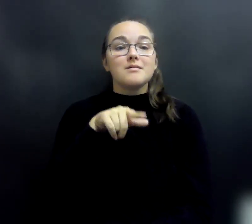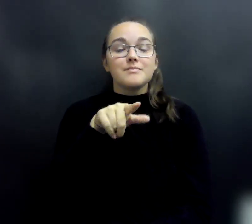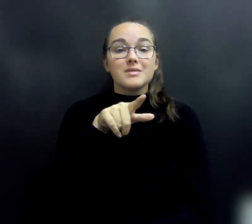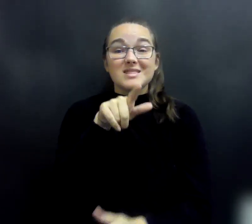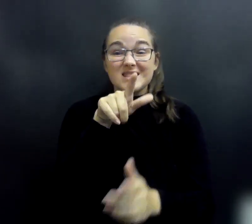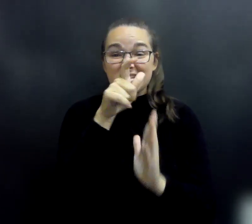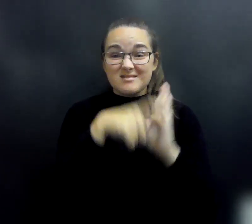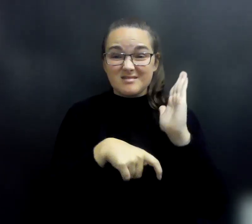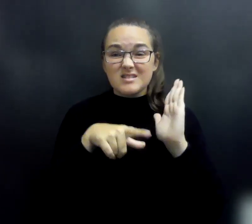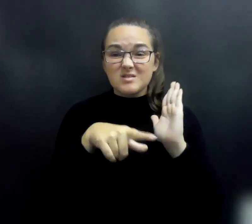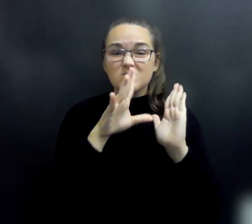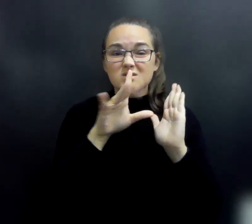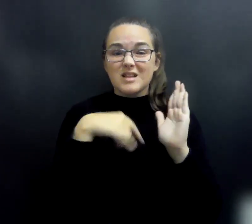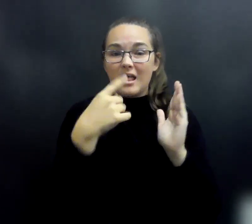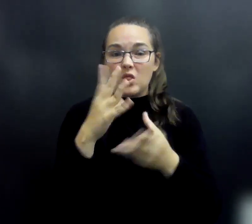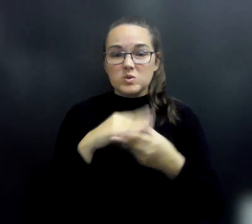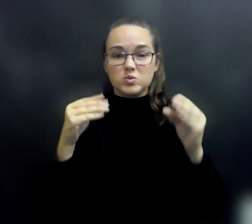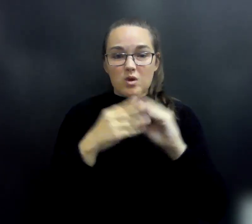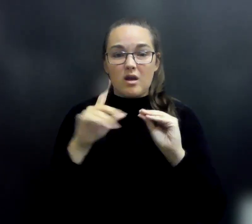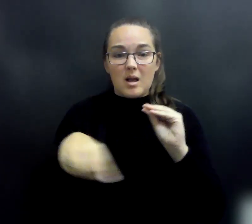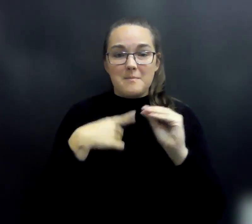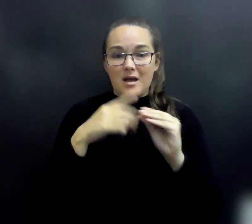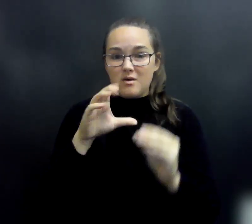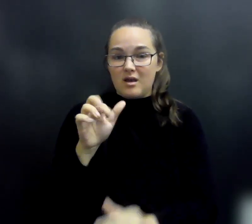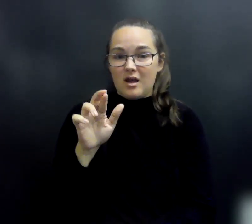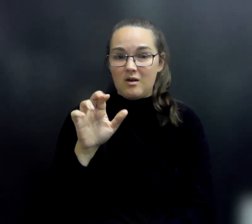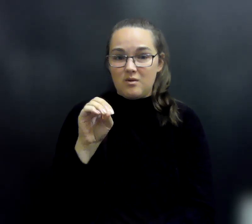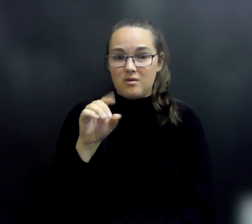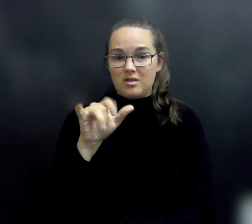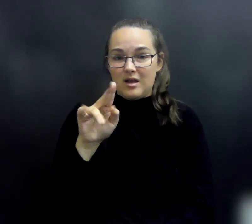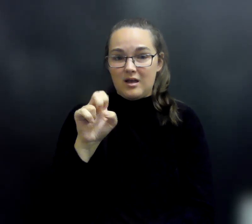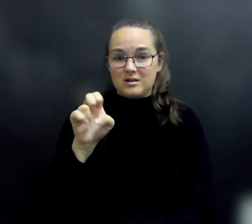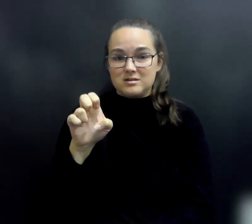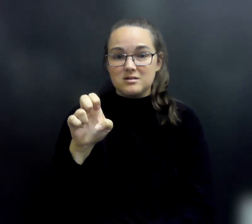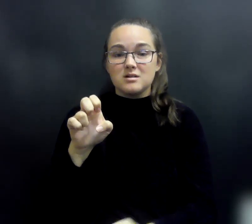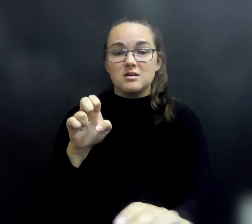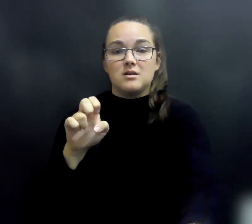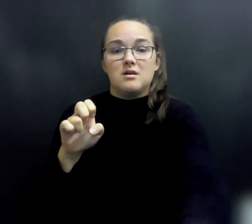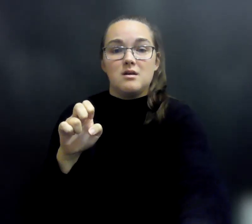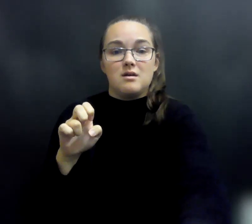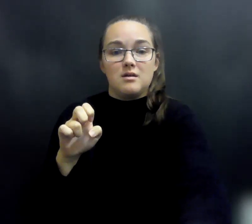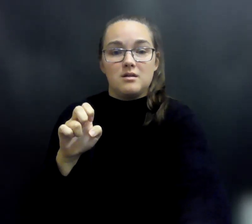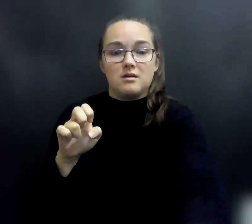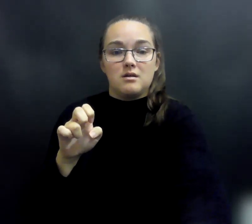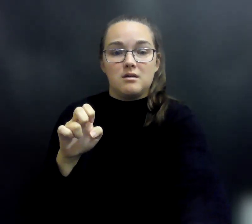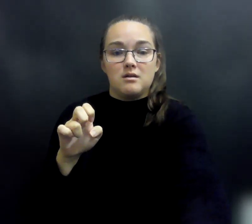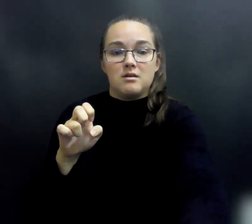Herschel, a woman who studied astronomy during the late 1700s in England. As you read, take